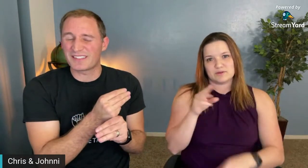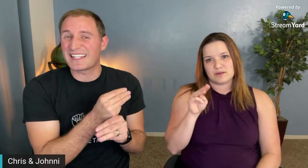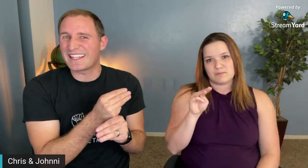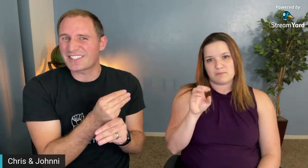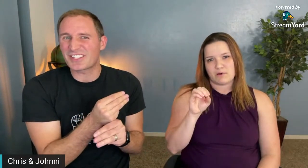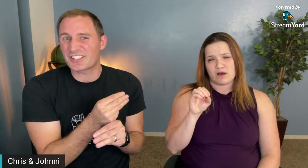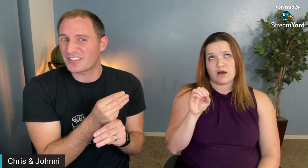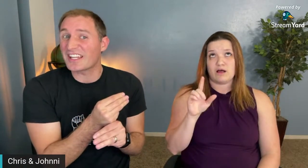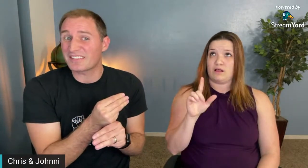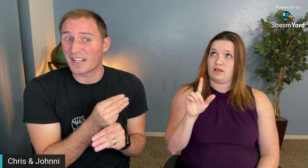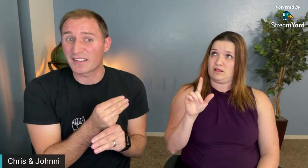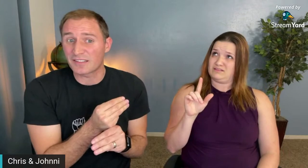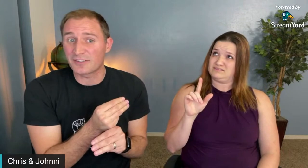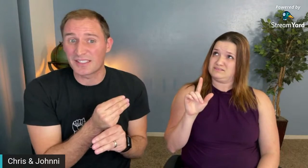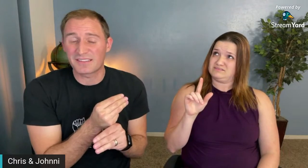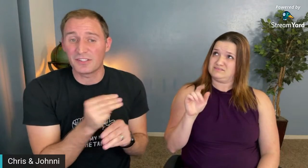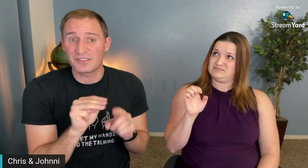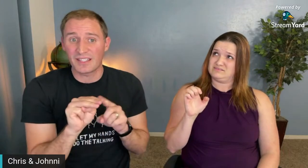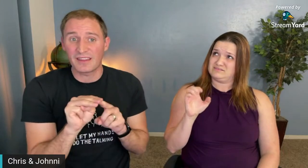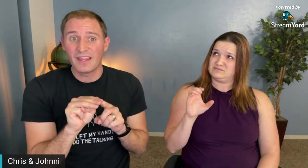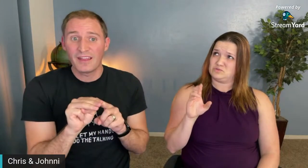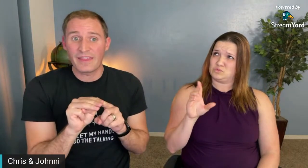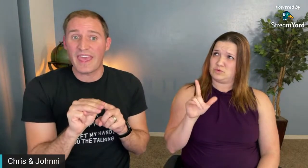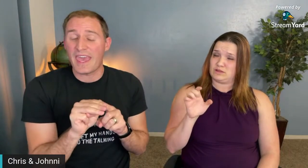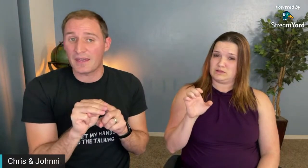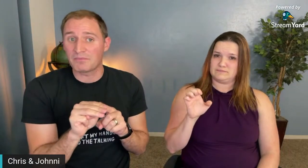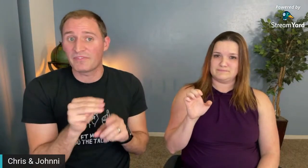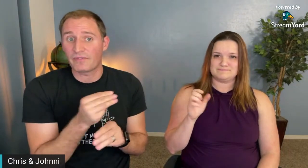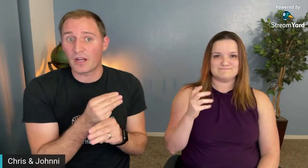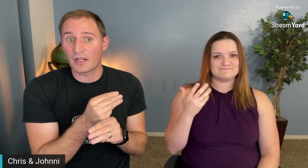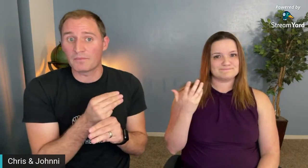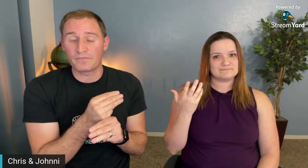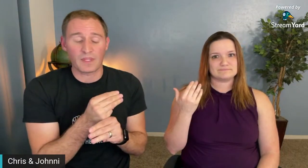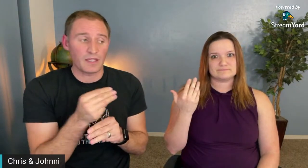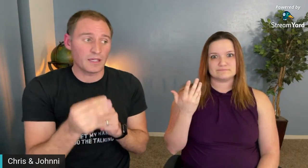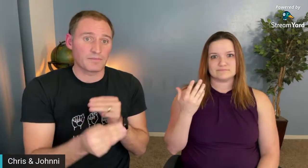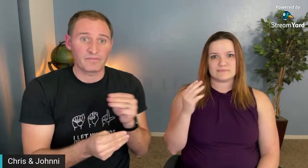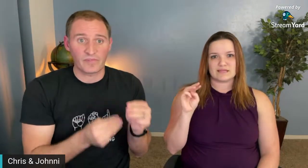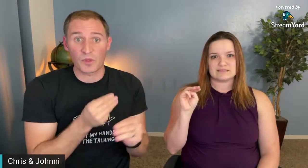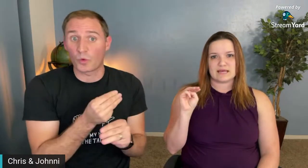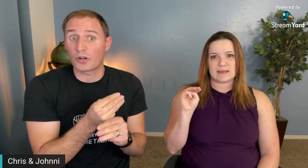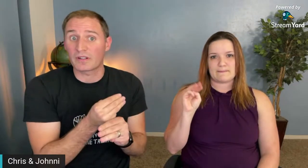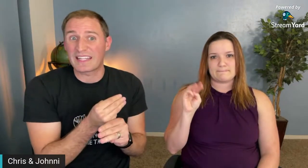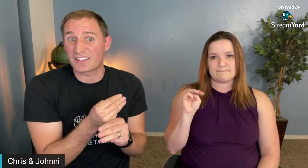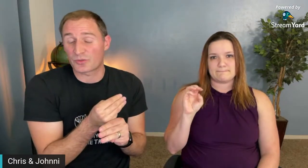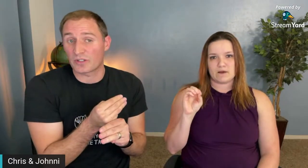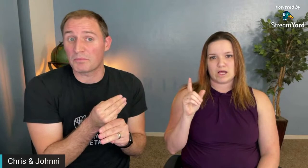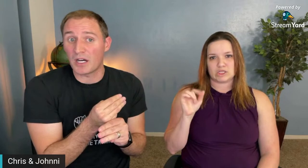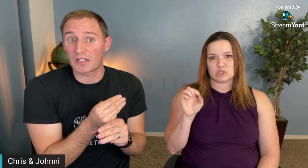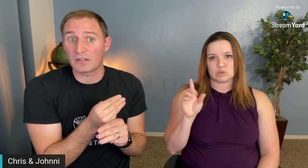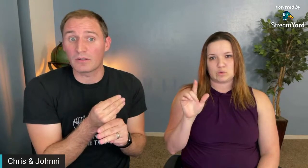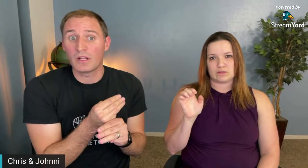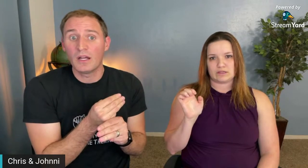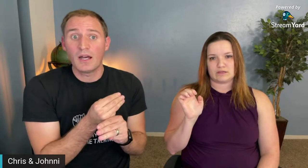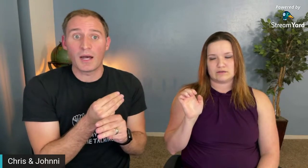an English initialized sign. So it's using the M from the English word molecule. But